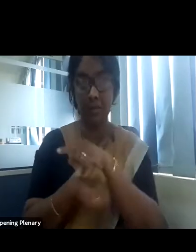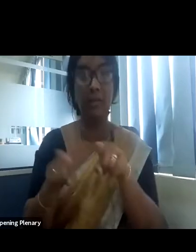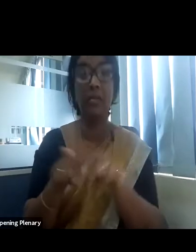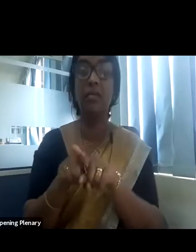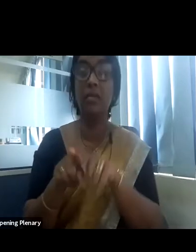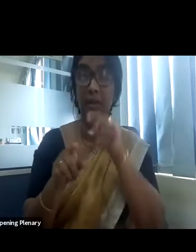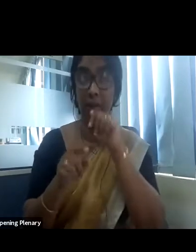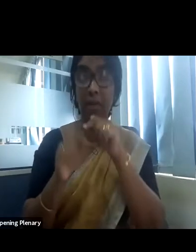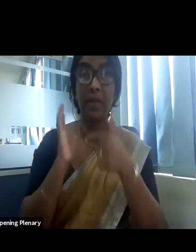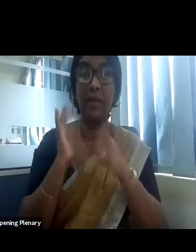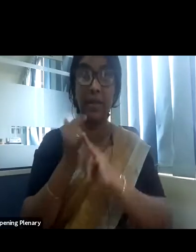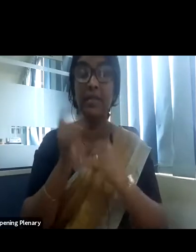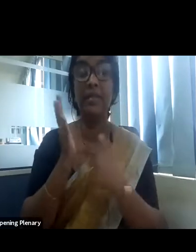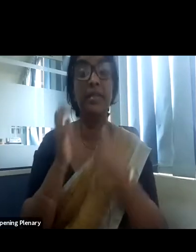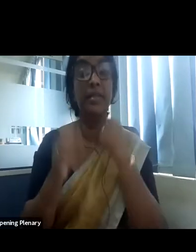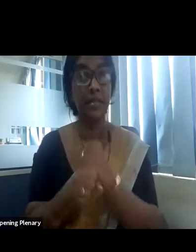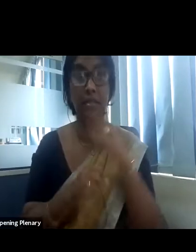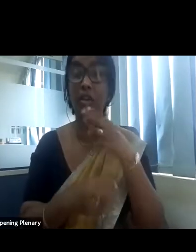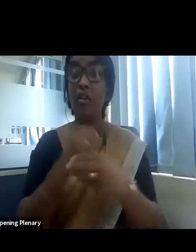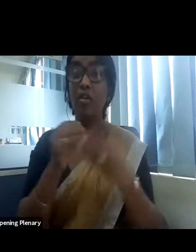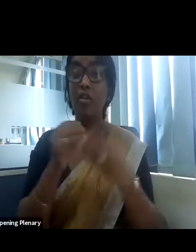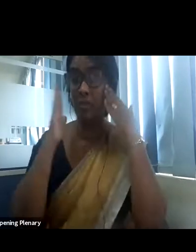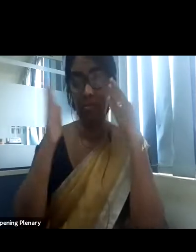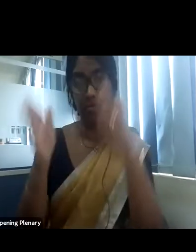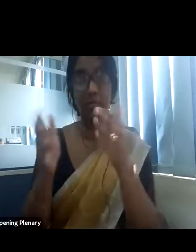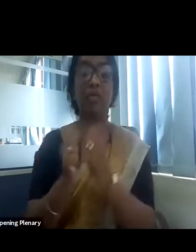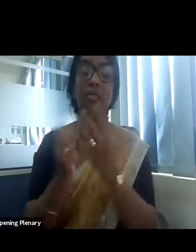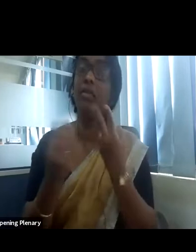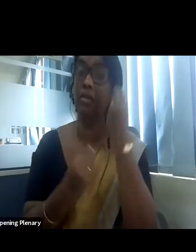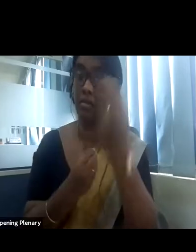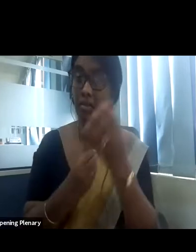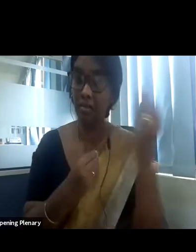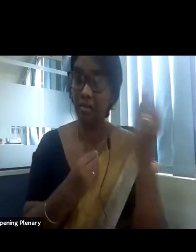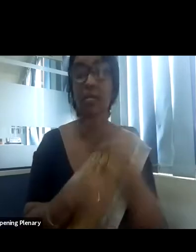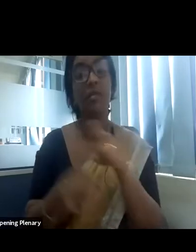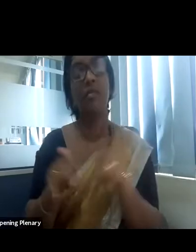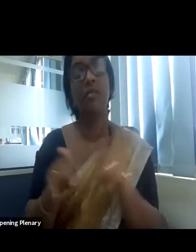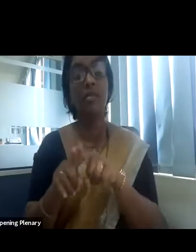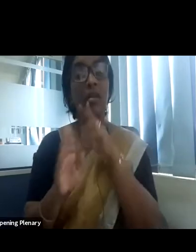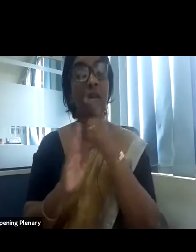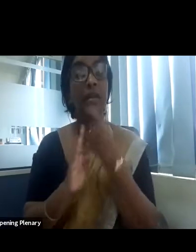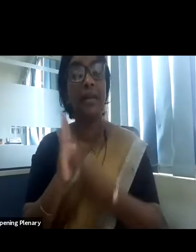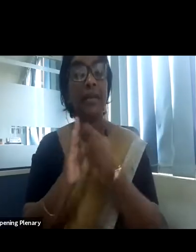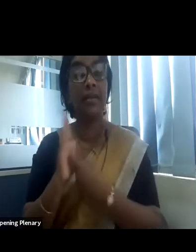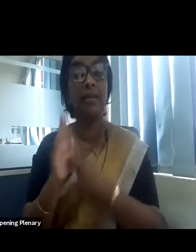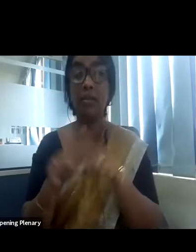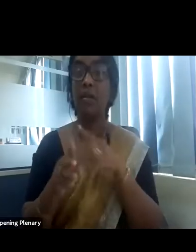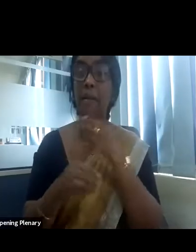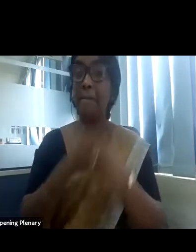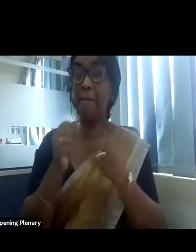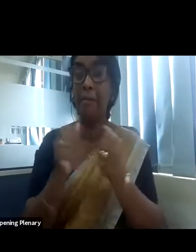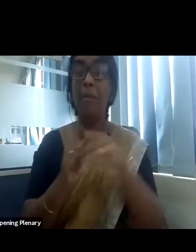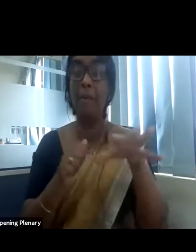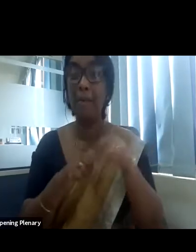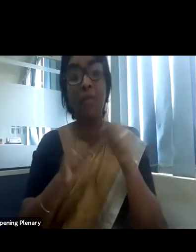for businesses to engage in ethical business practice. Today, all